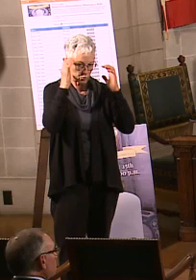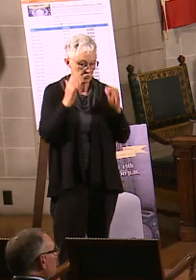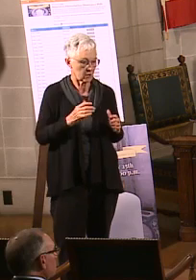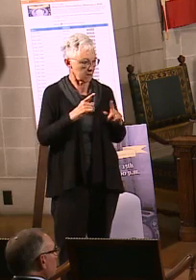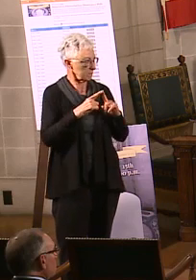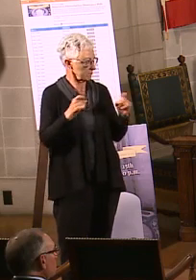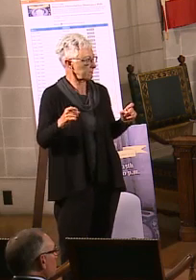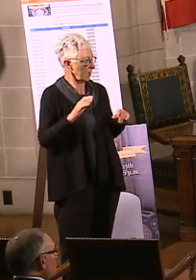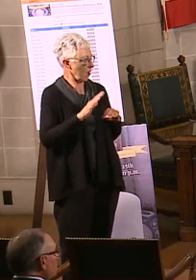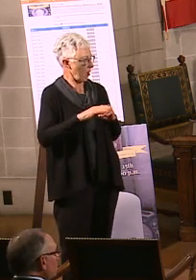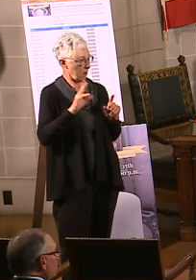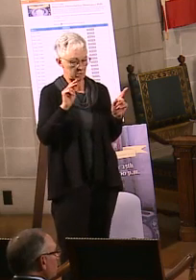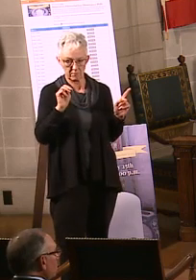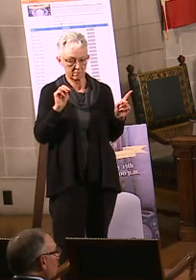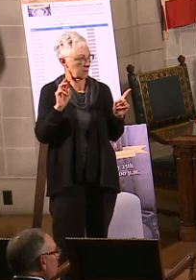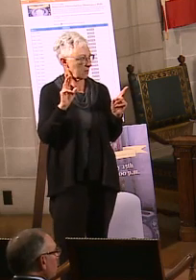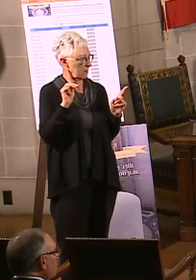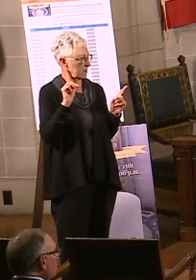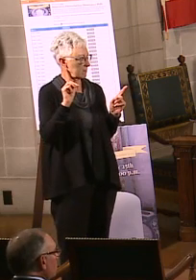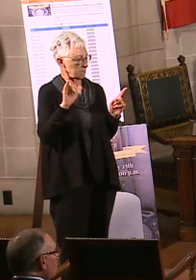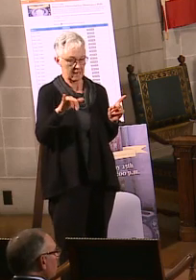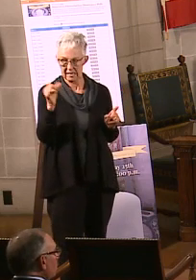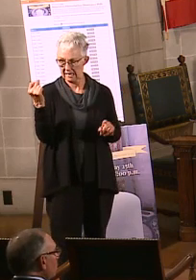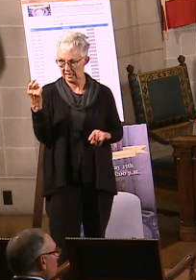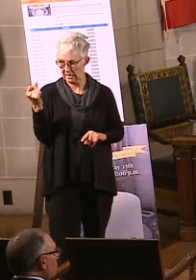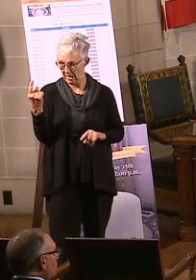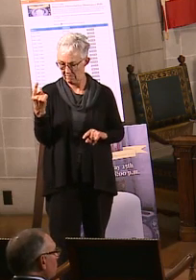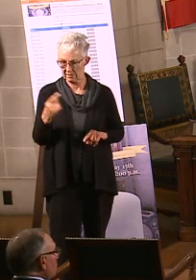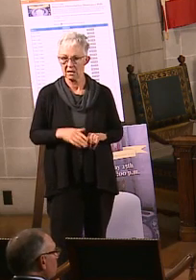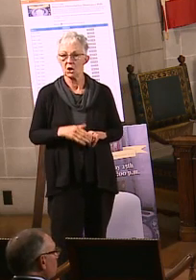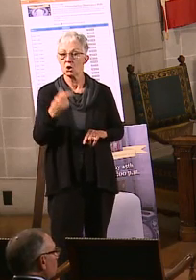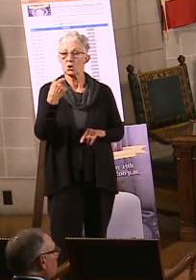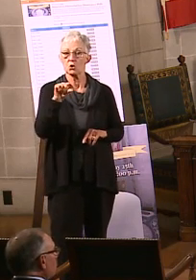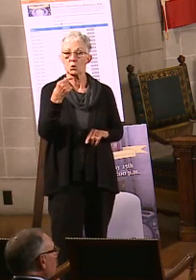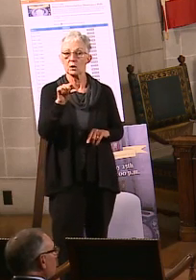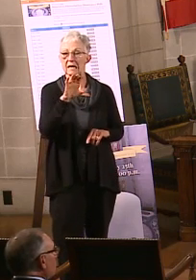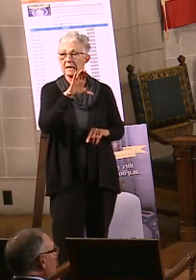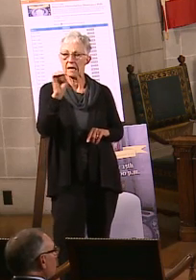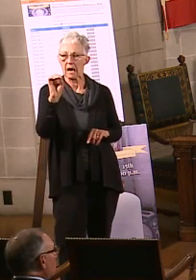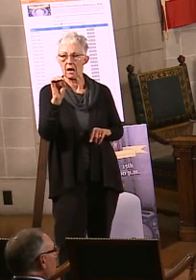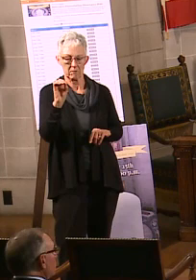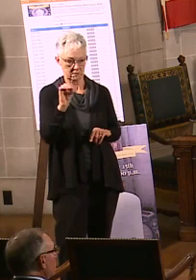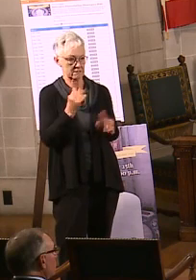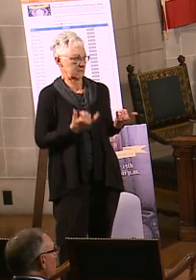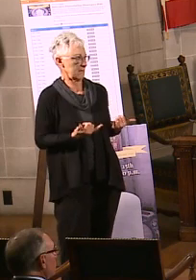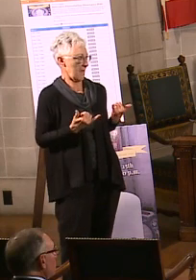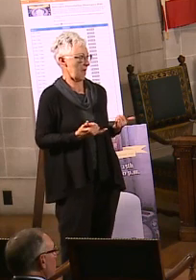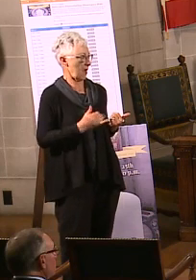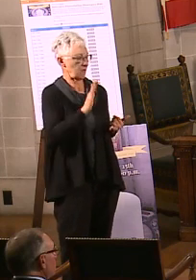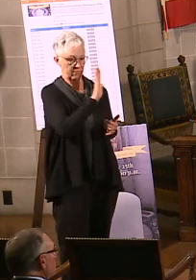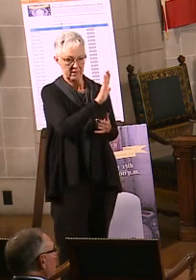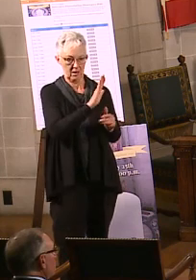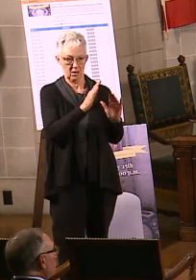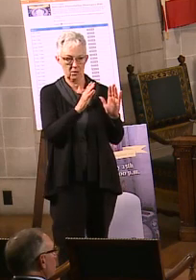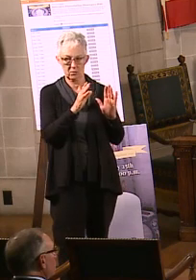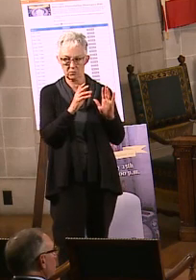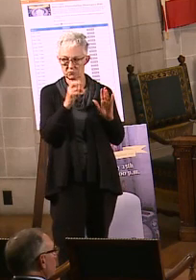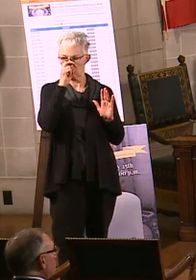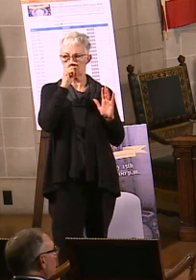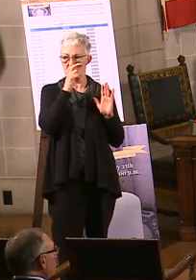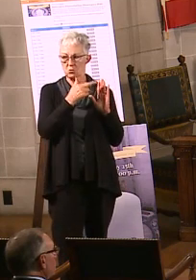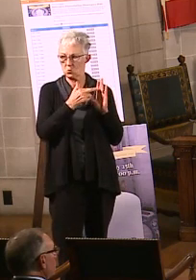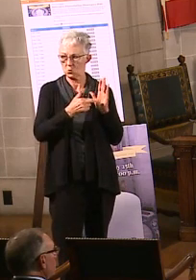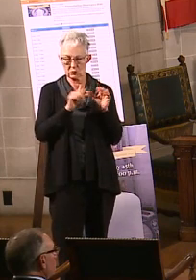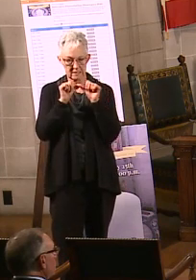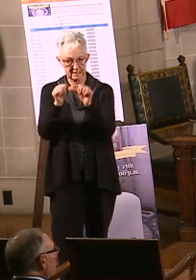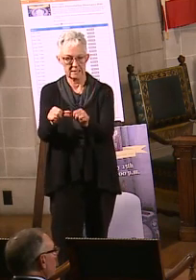And then in the green counties, we've got those that are currently going to May 31st. So one of the things we talked